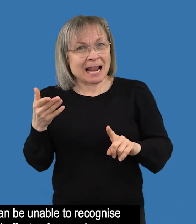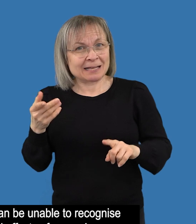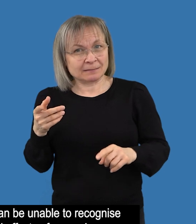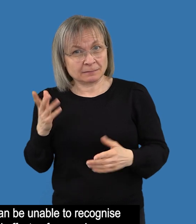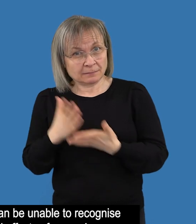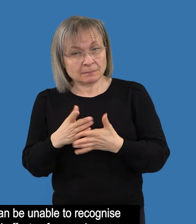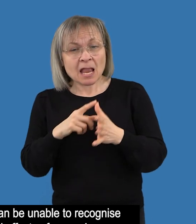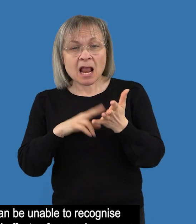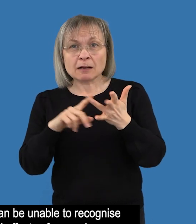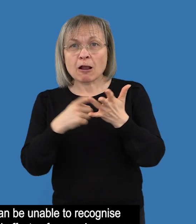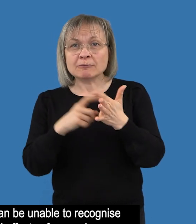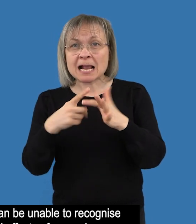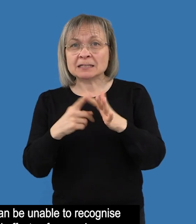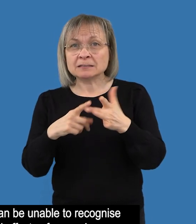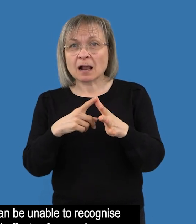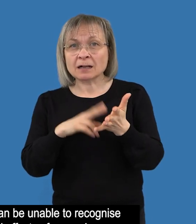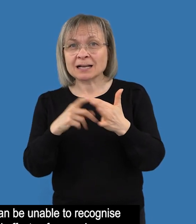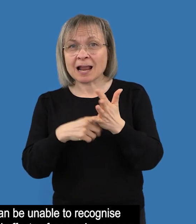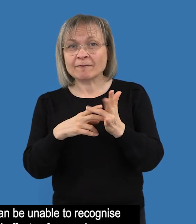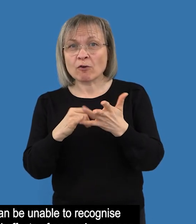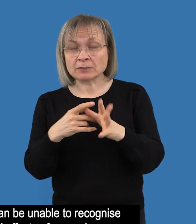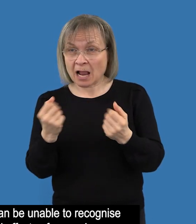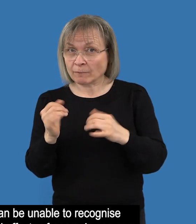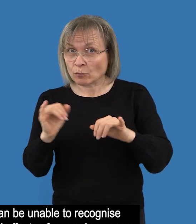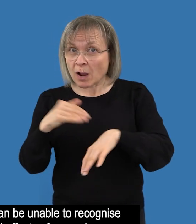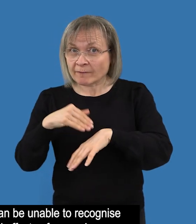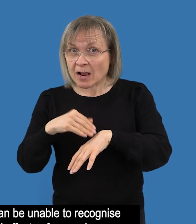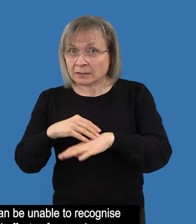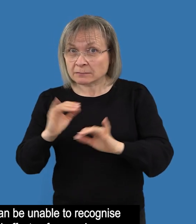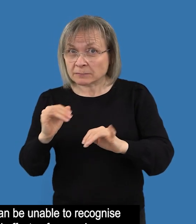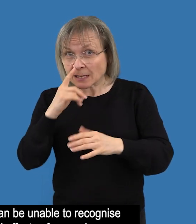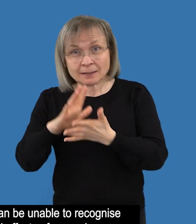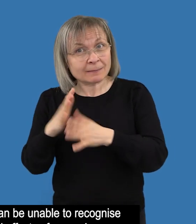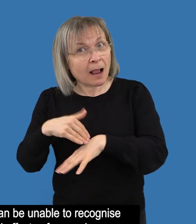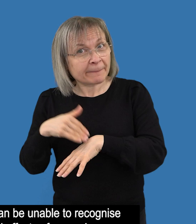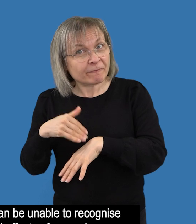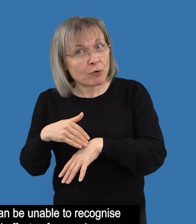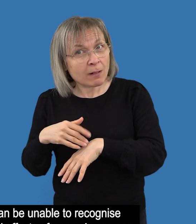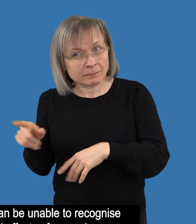They can be unable to recognize the harmful effects of anorexia nervosa.